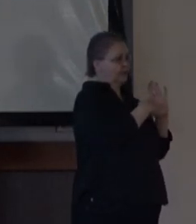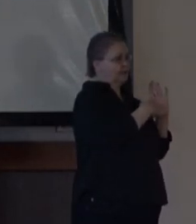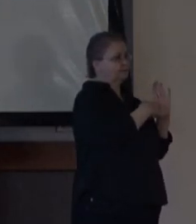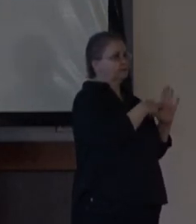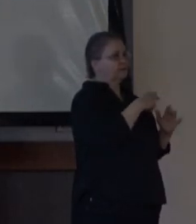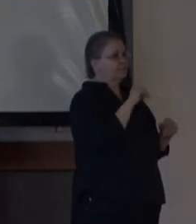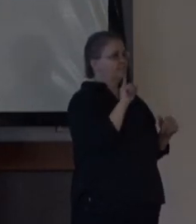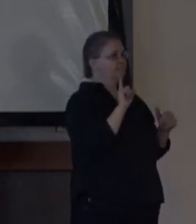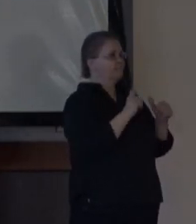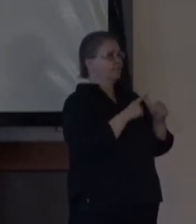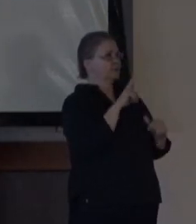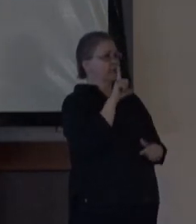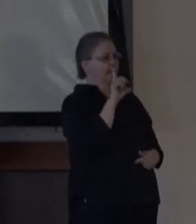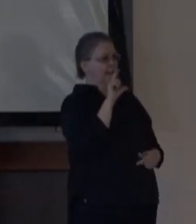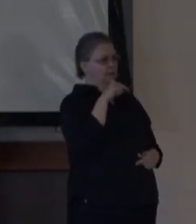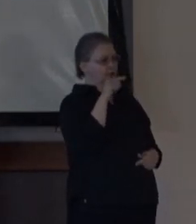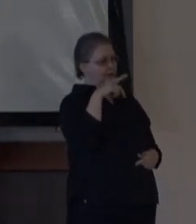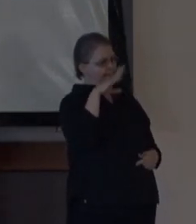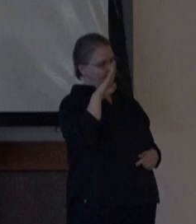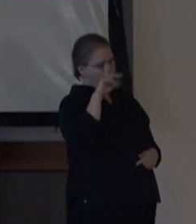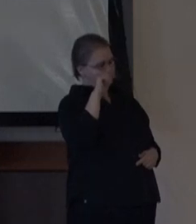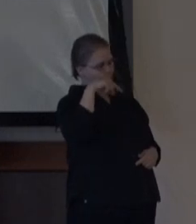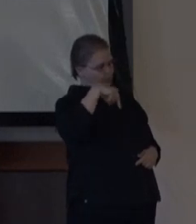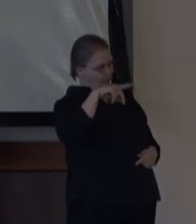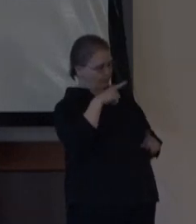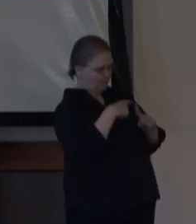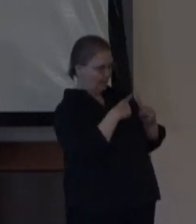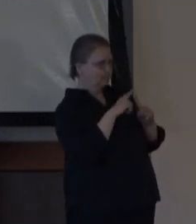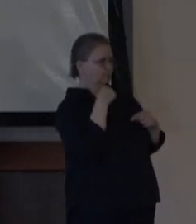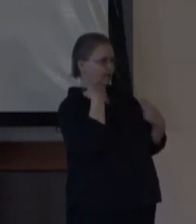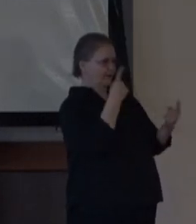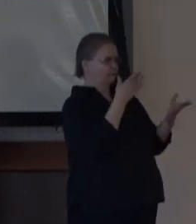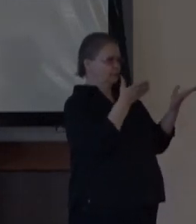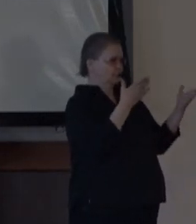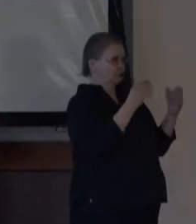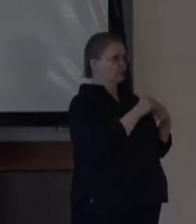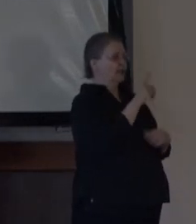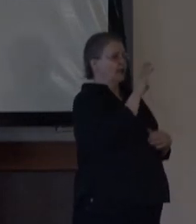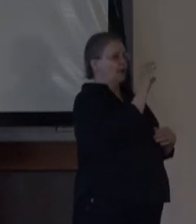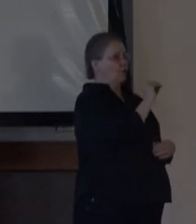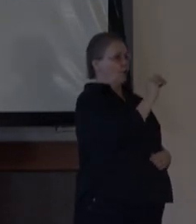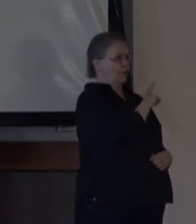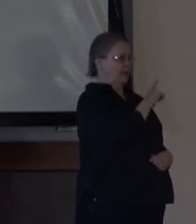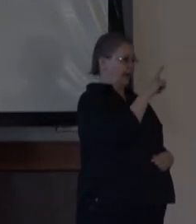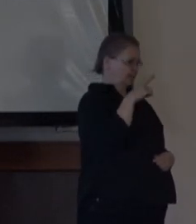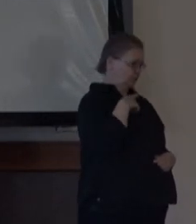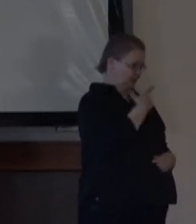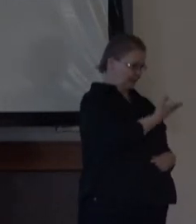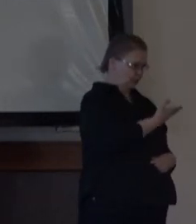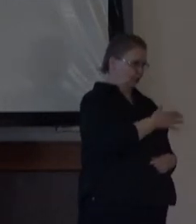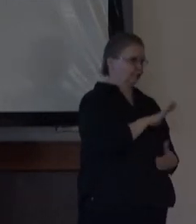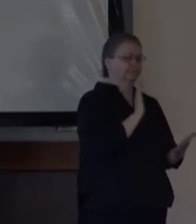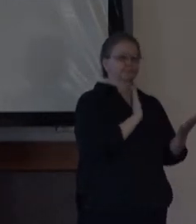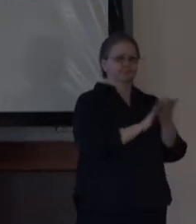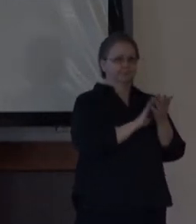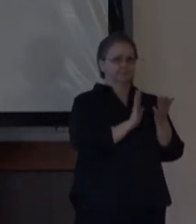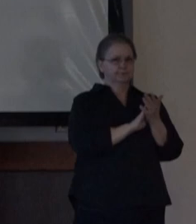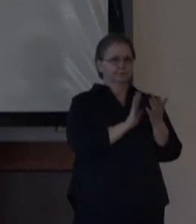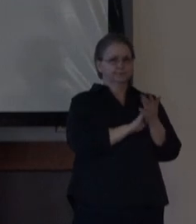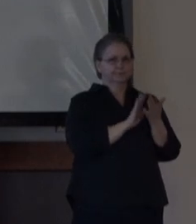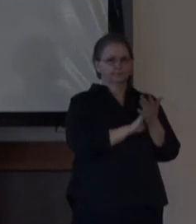Representatives and the first LGBTQ plus black person to ever serve in the Oregon State Legislature.